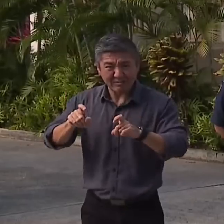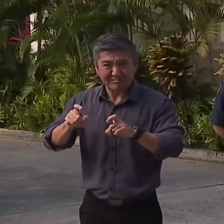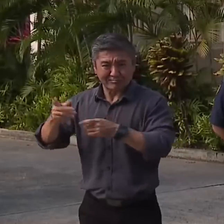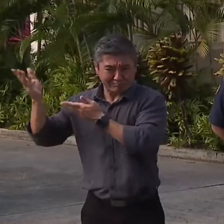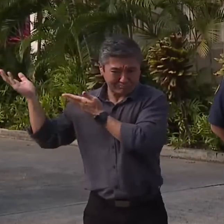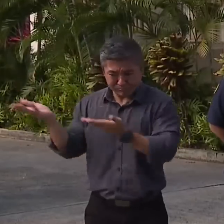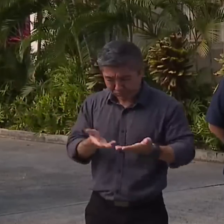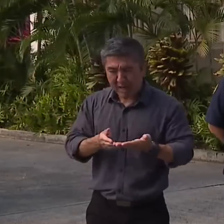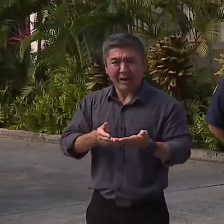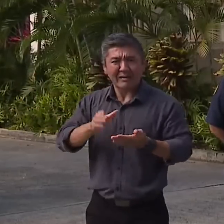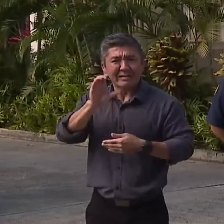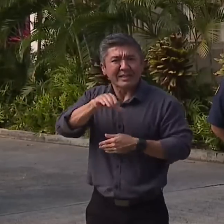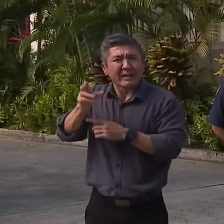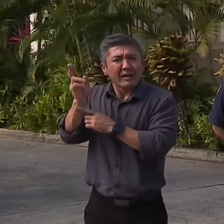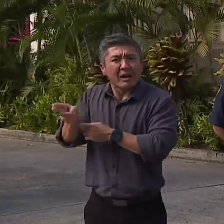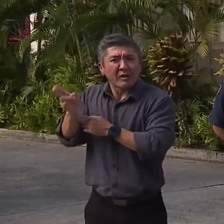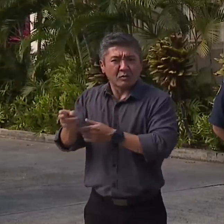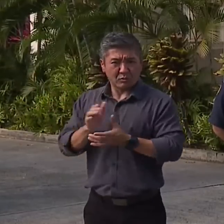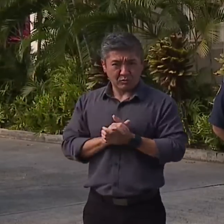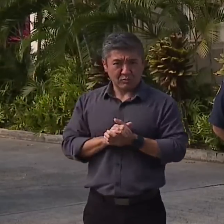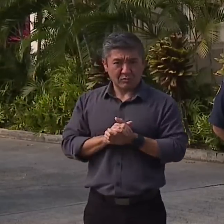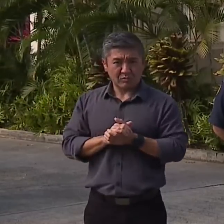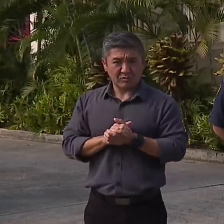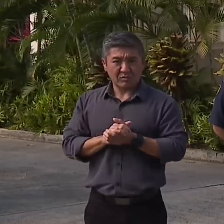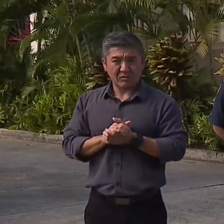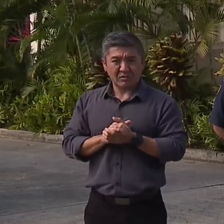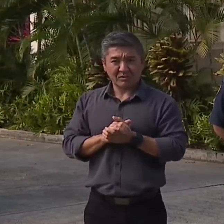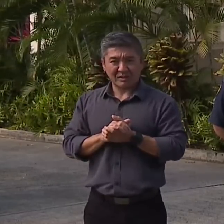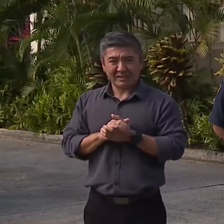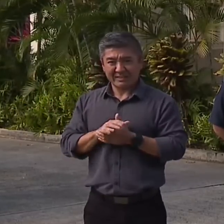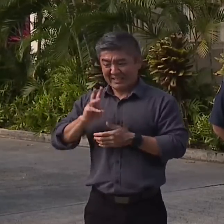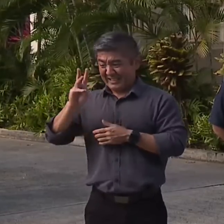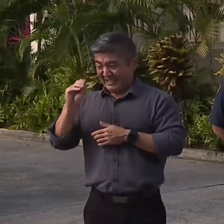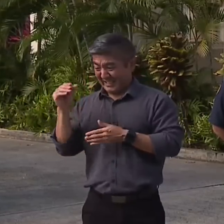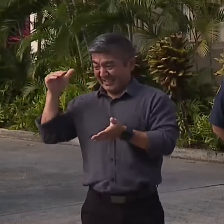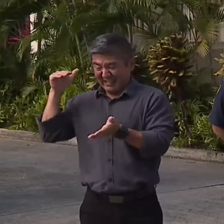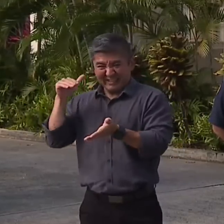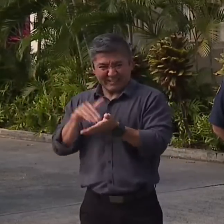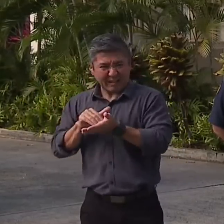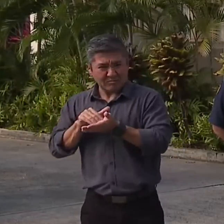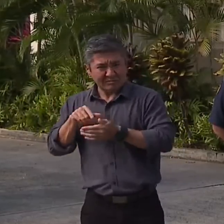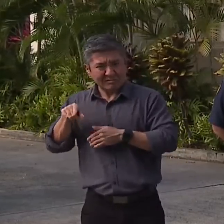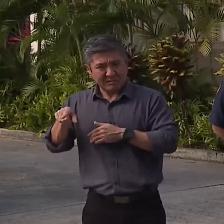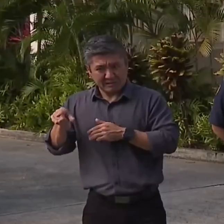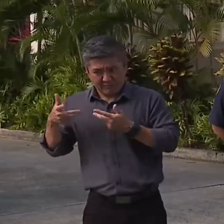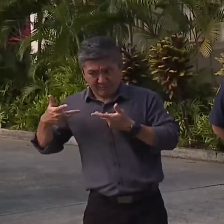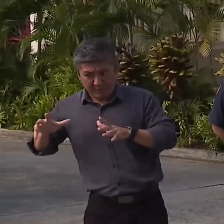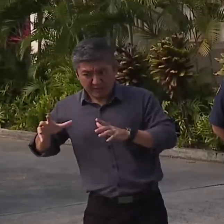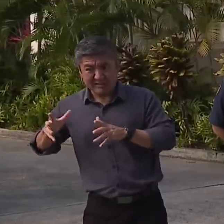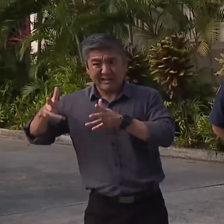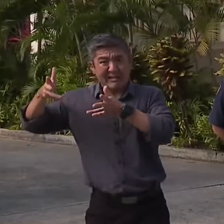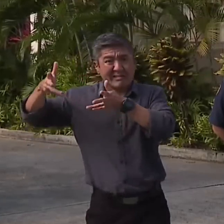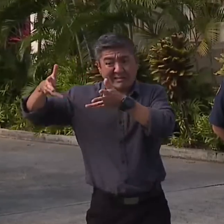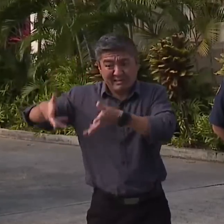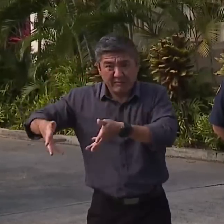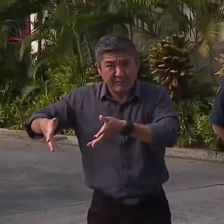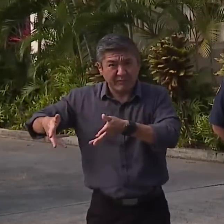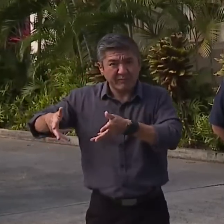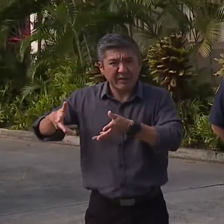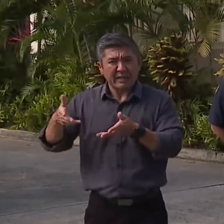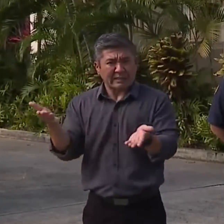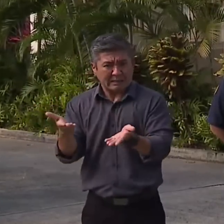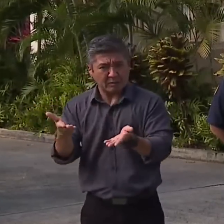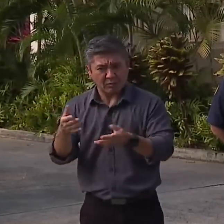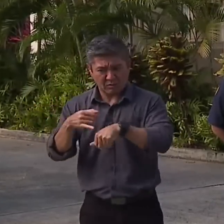Honolulu. As I just stated, a little over 60,000 tests have been done. So the remaining tests remain on